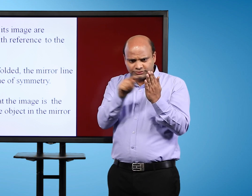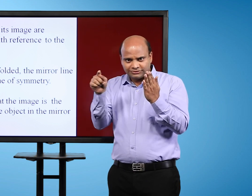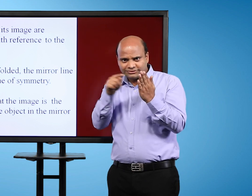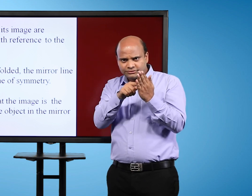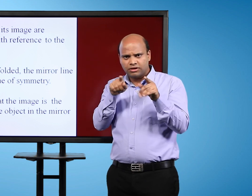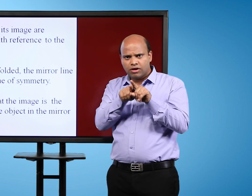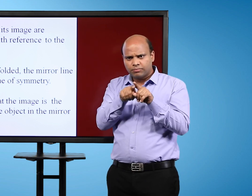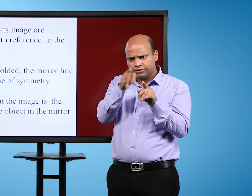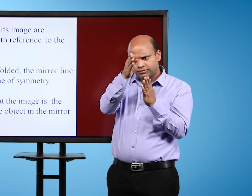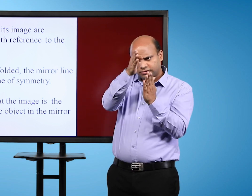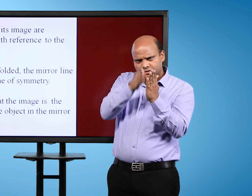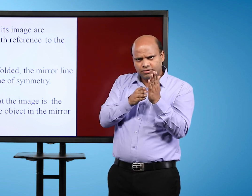line.